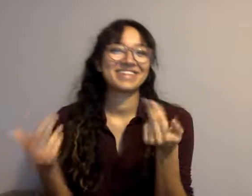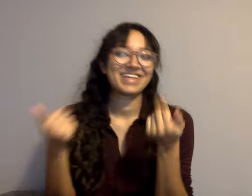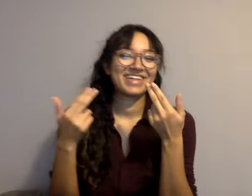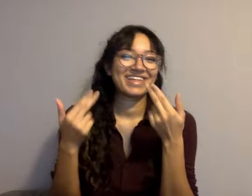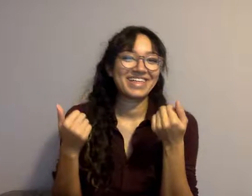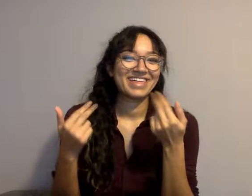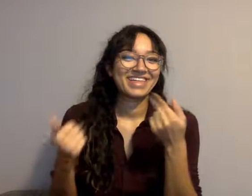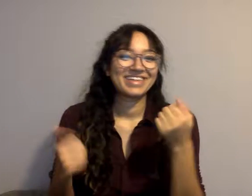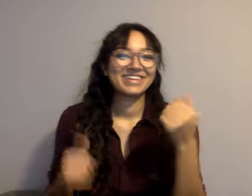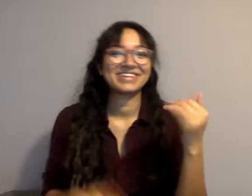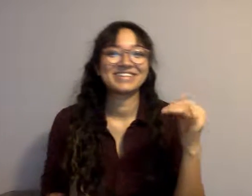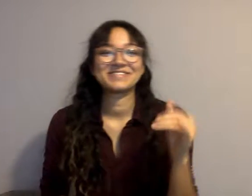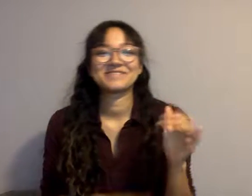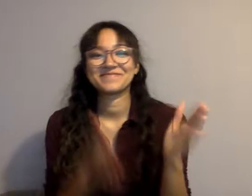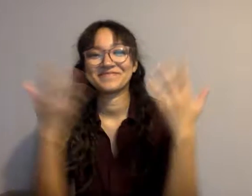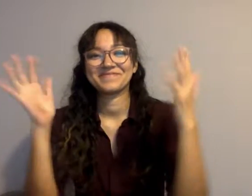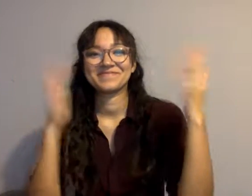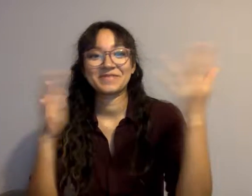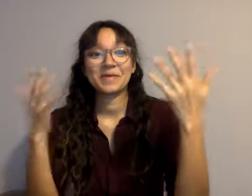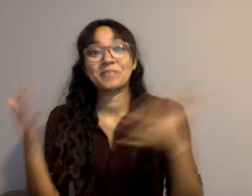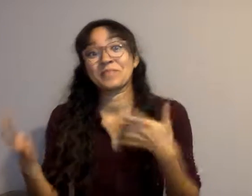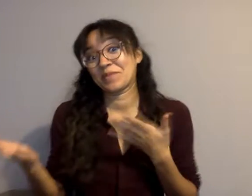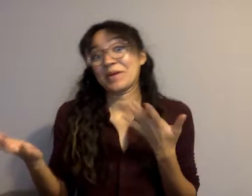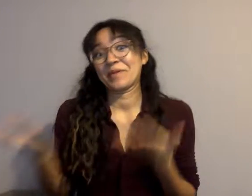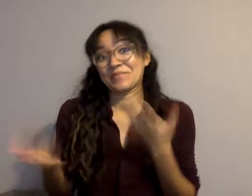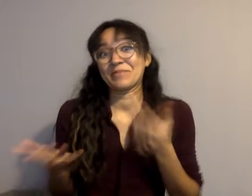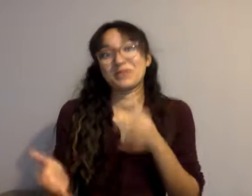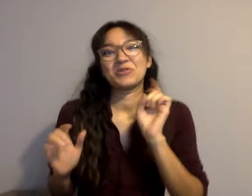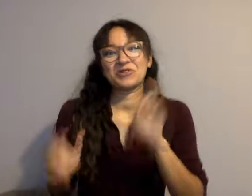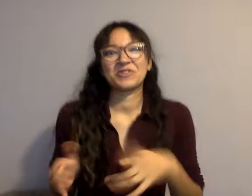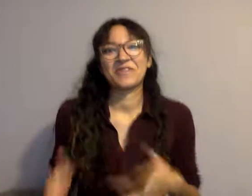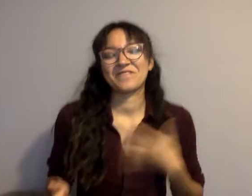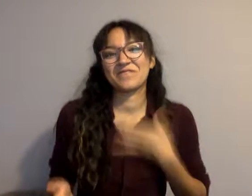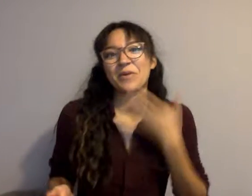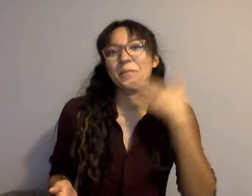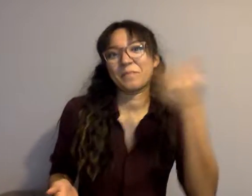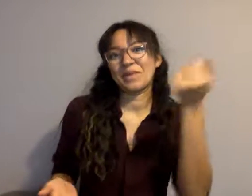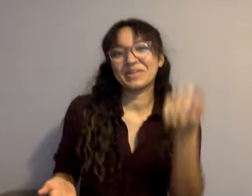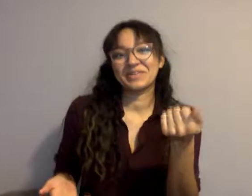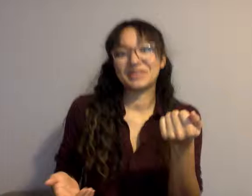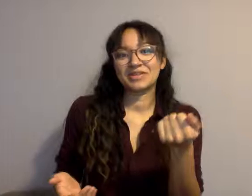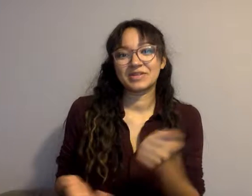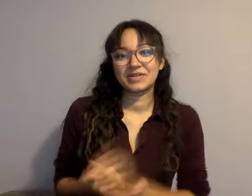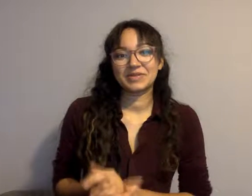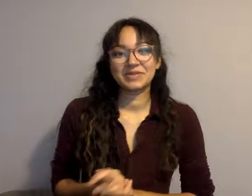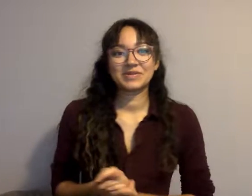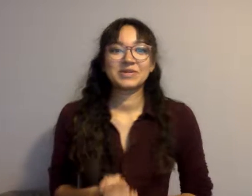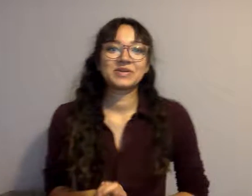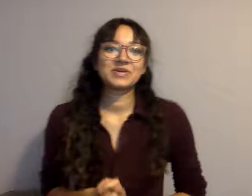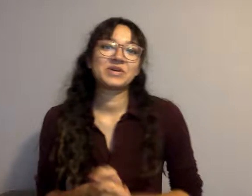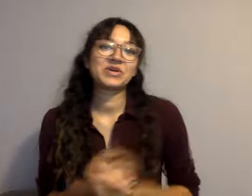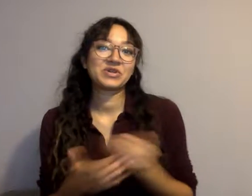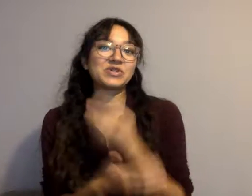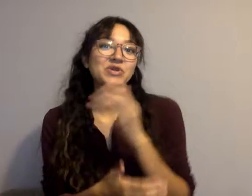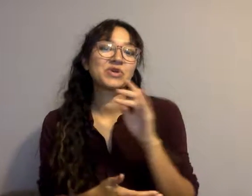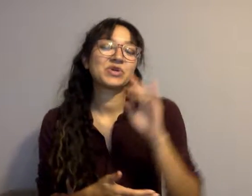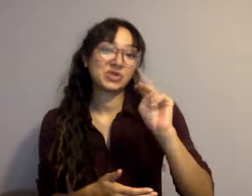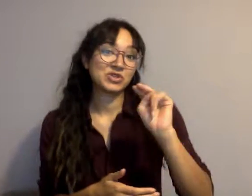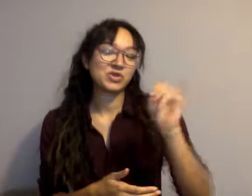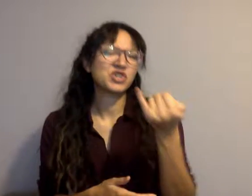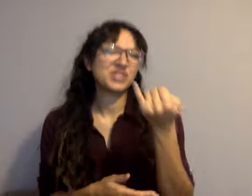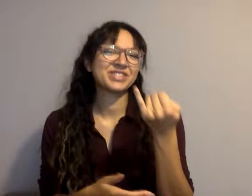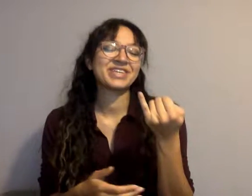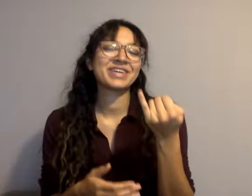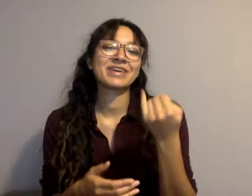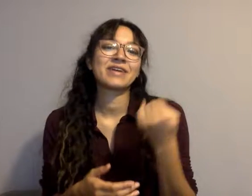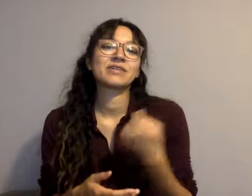If you don't feel better about yourself, maybe you should. Cliffside Park, New Jersey is my hometown. I have always loved